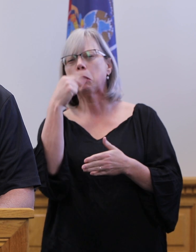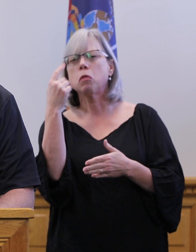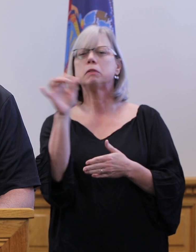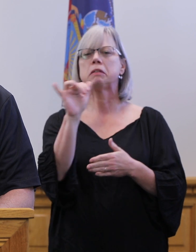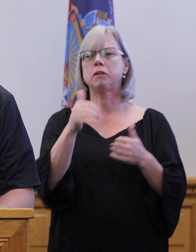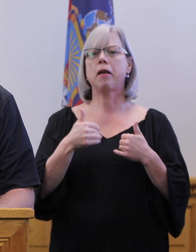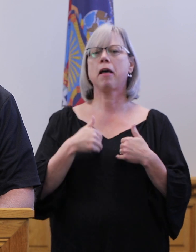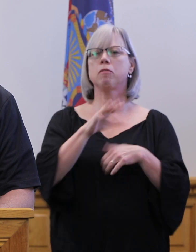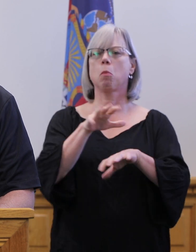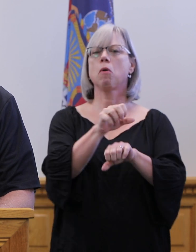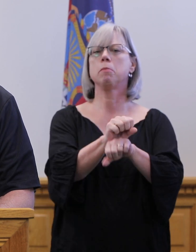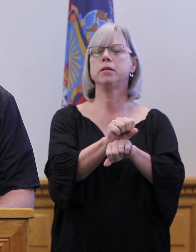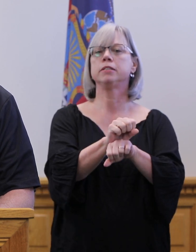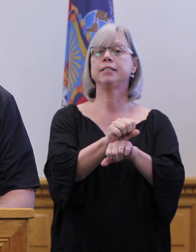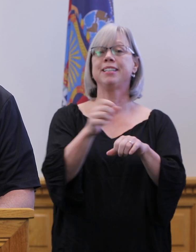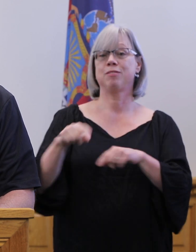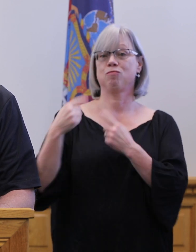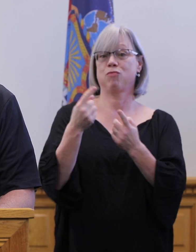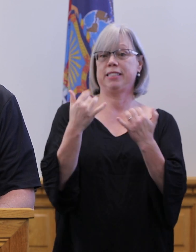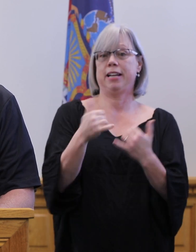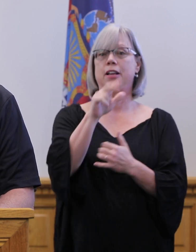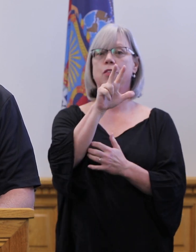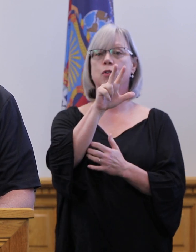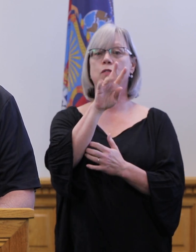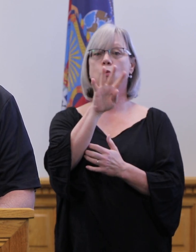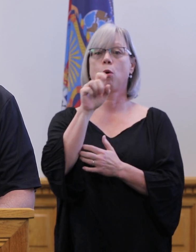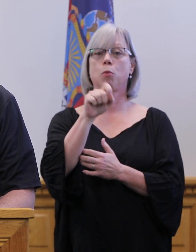As of today, 34.5% or